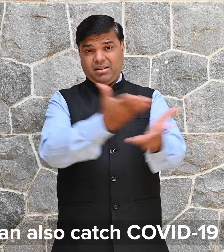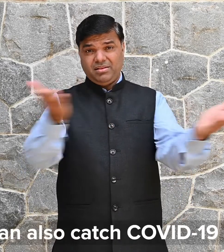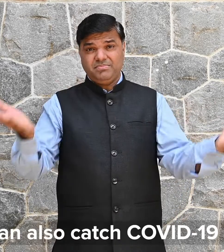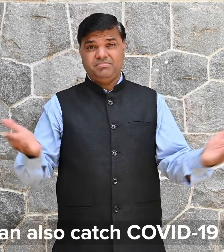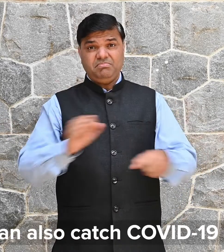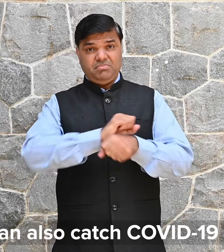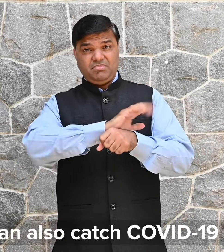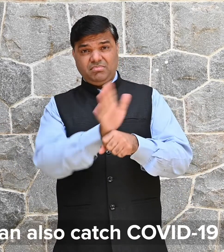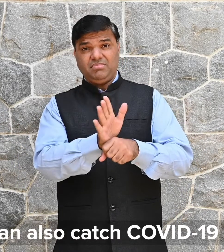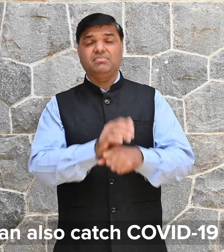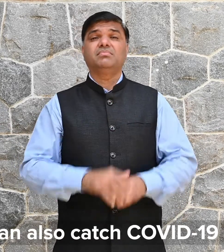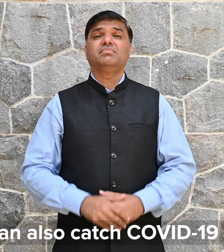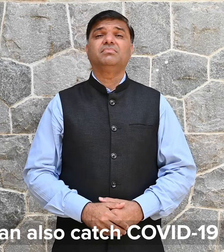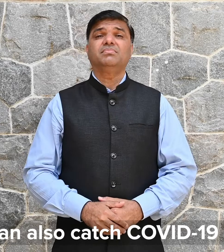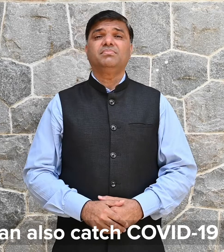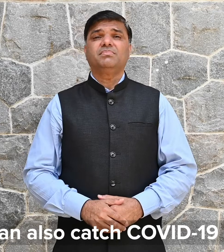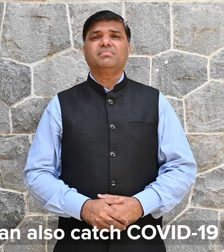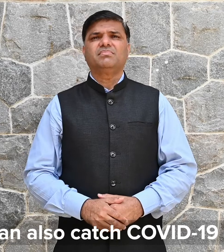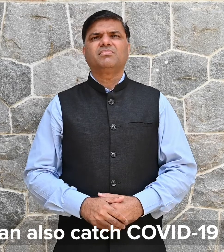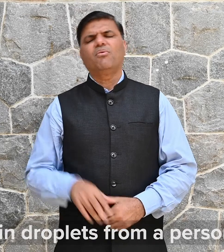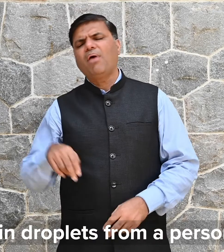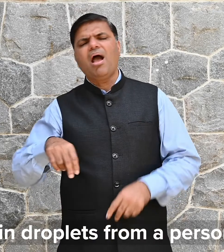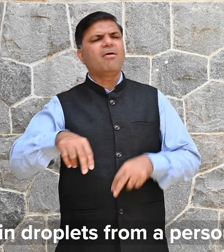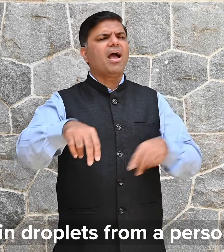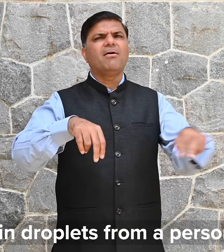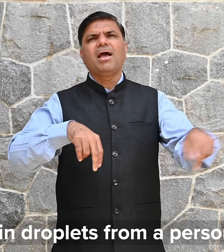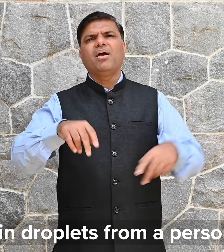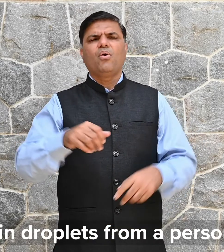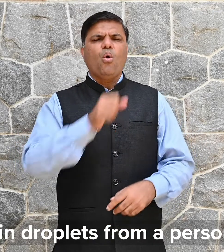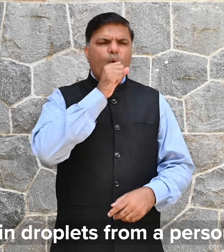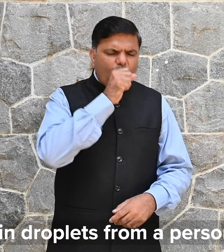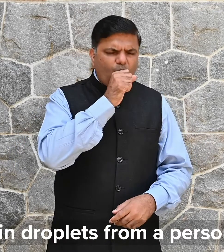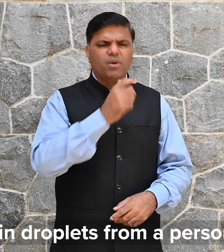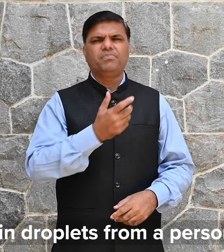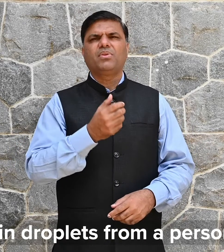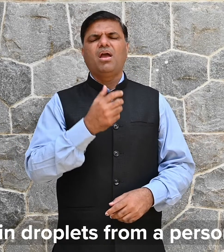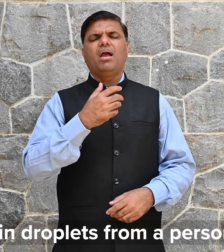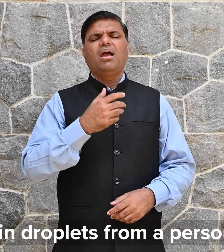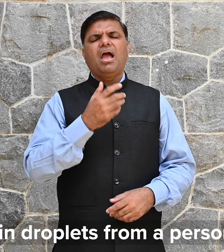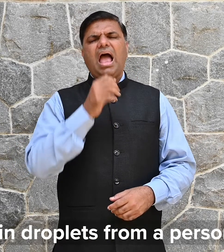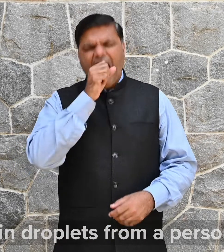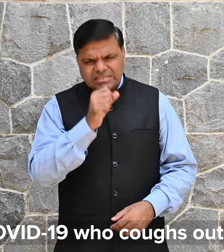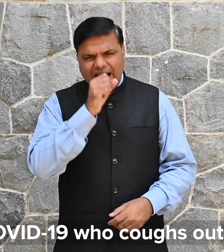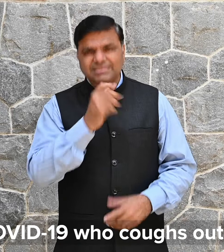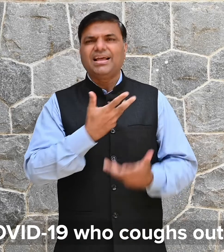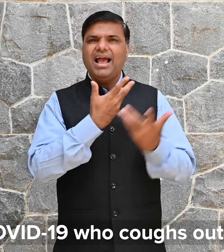People can also catch COVID-19 if they breathe in droplets from the person with